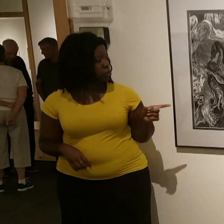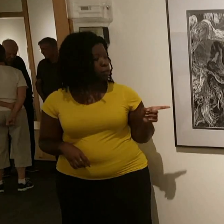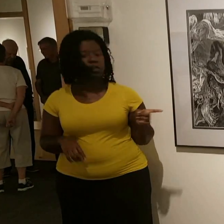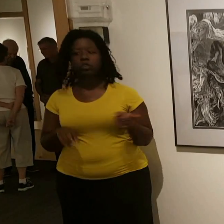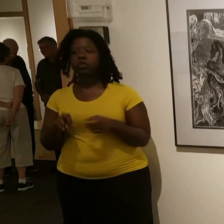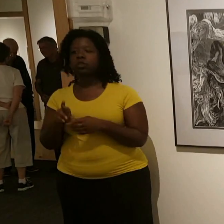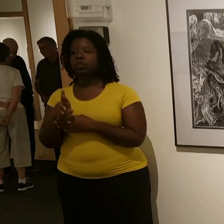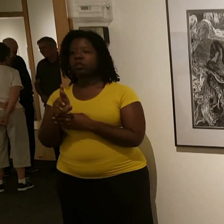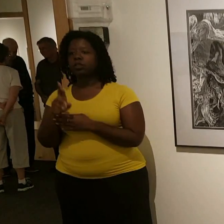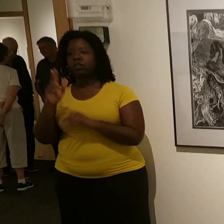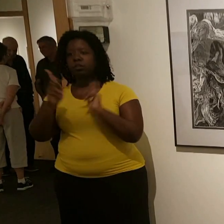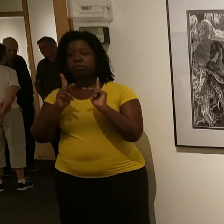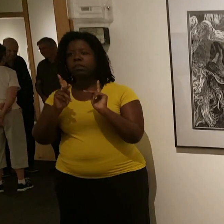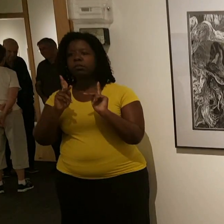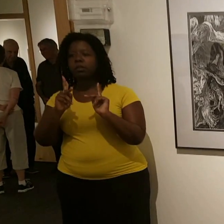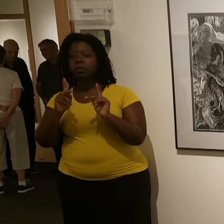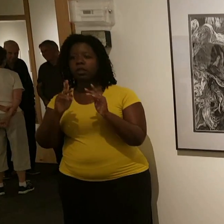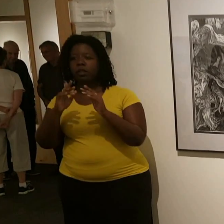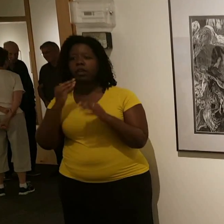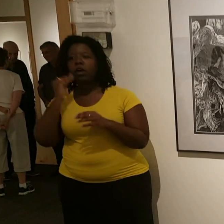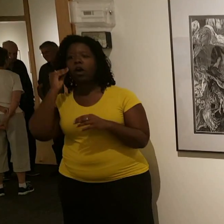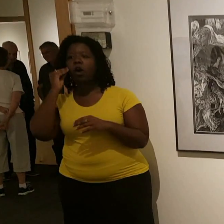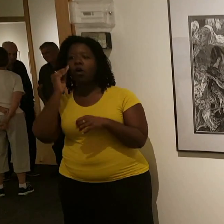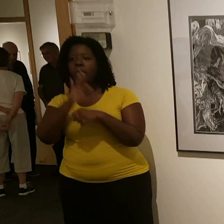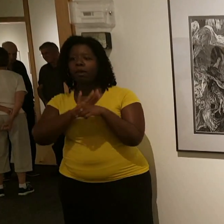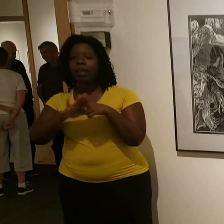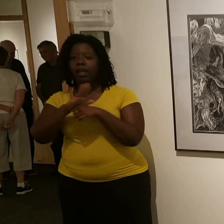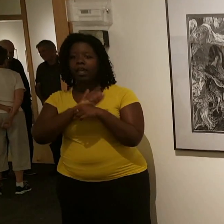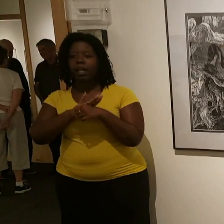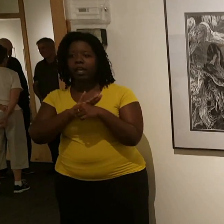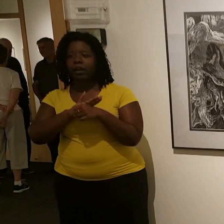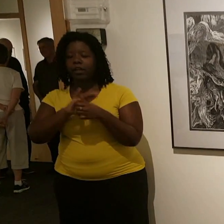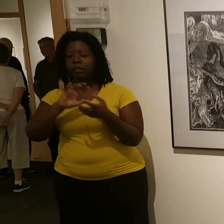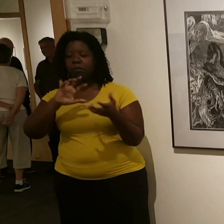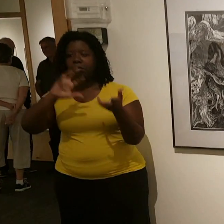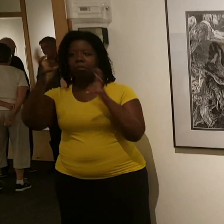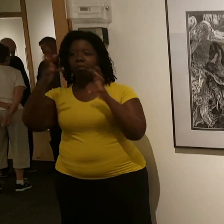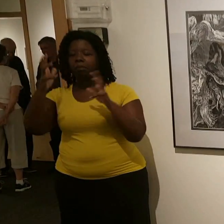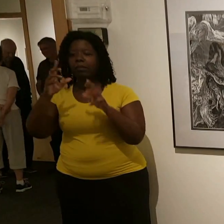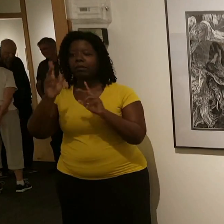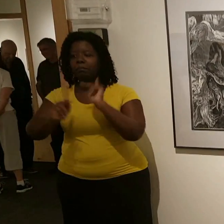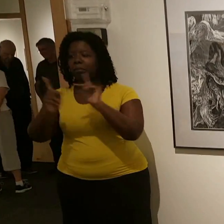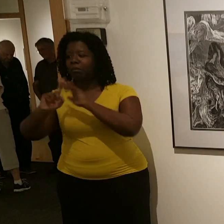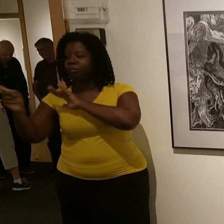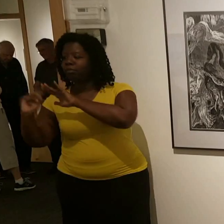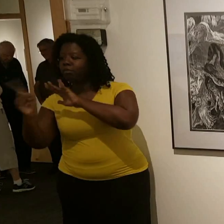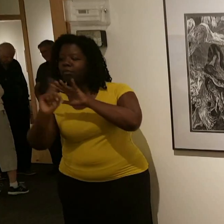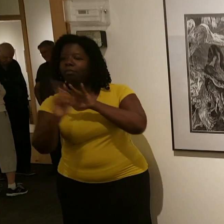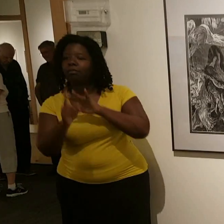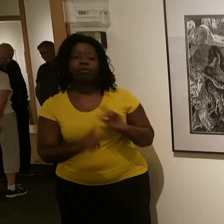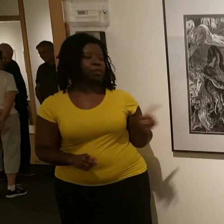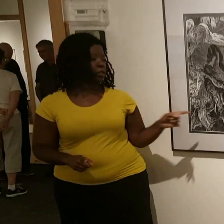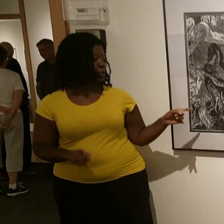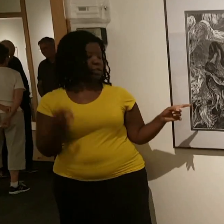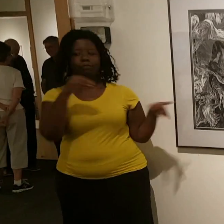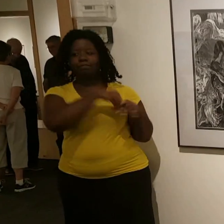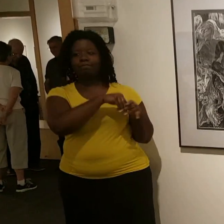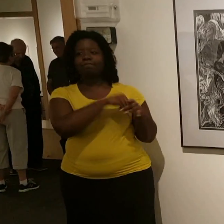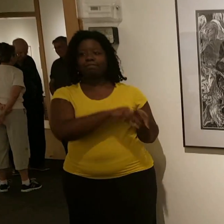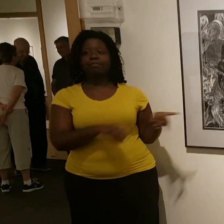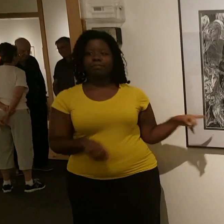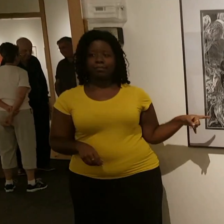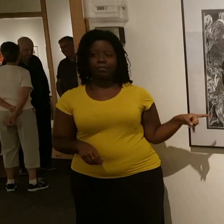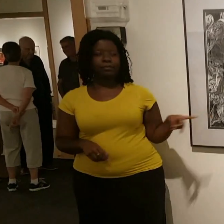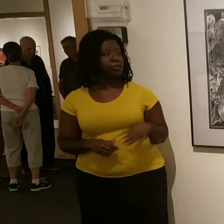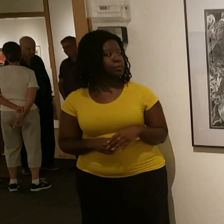The refugee situation, there's a Syrian flag, the ISIS flag, that's what was going